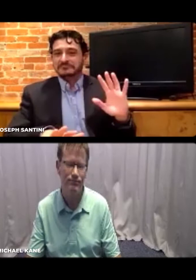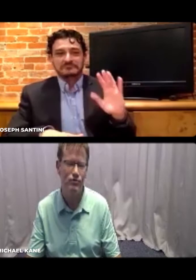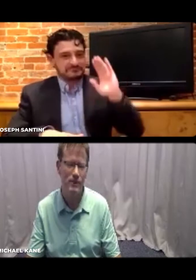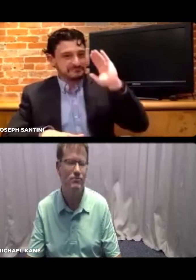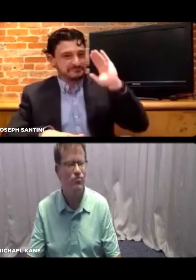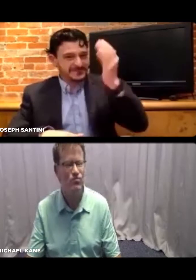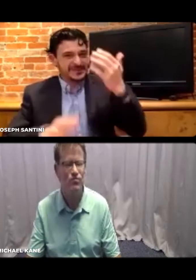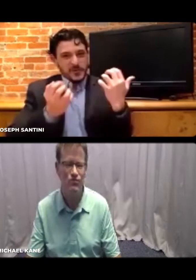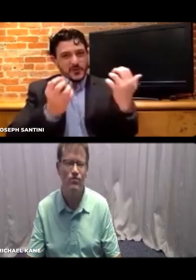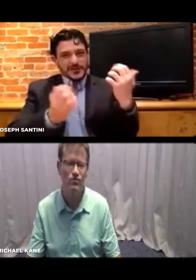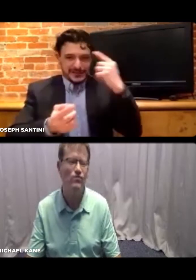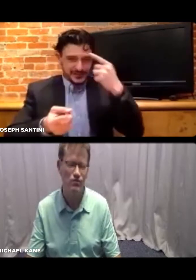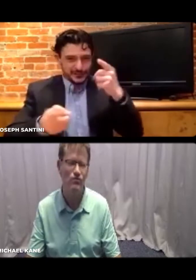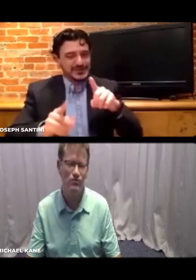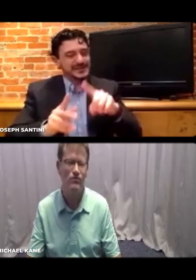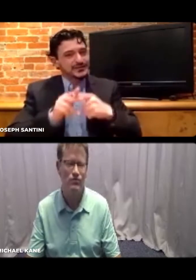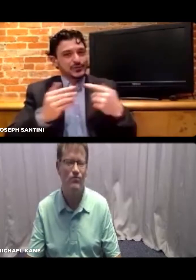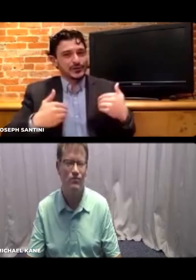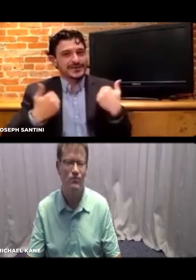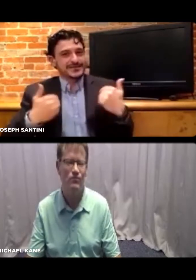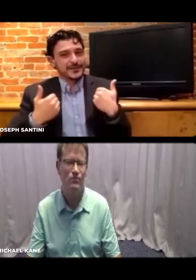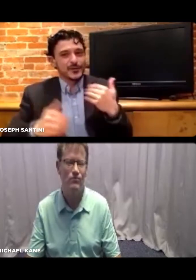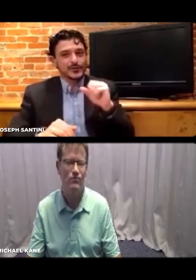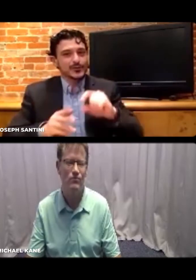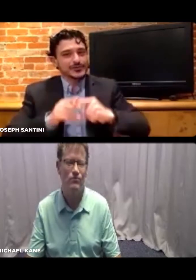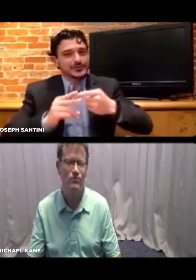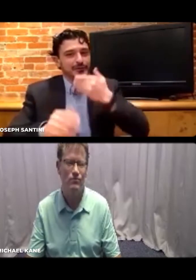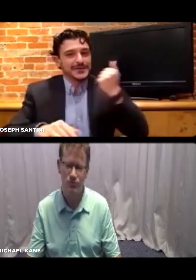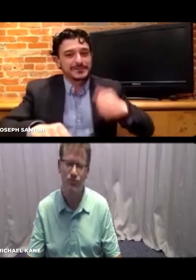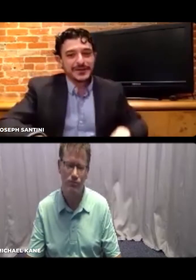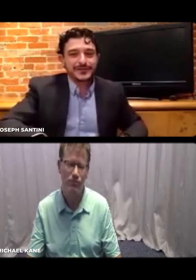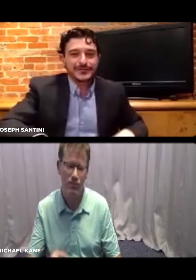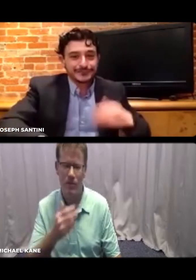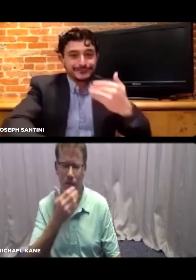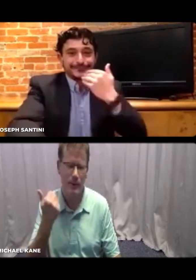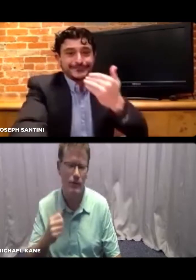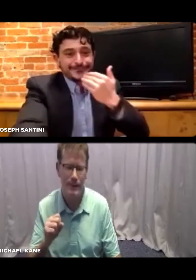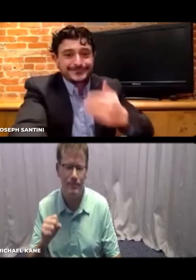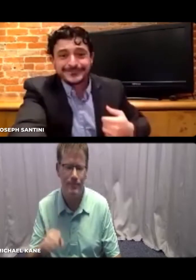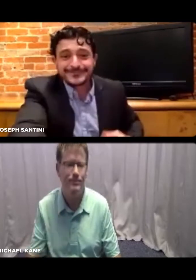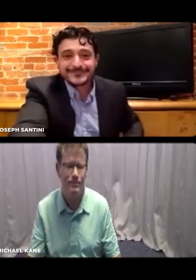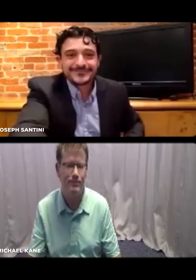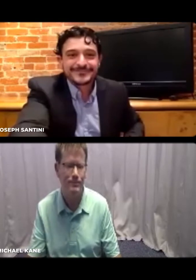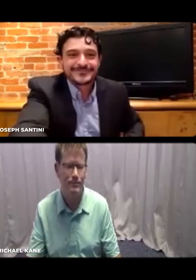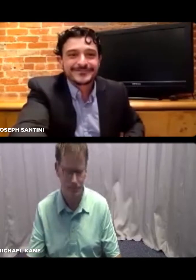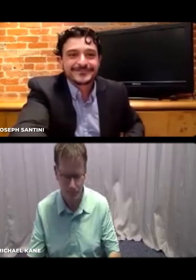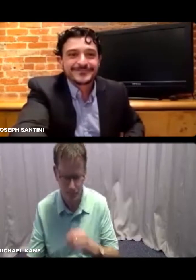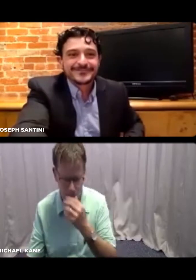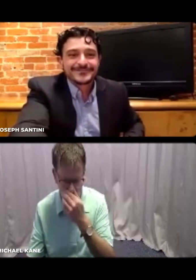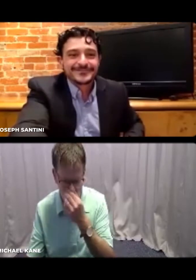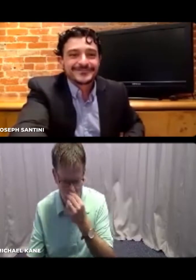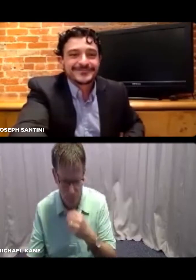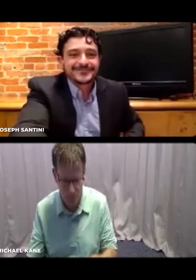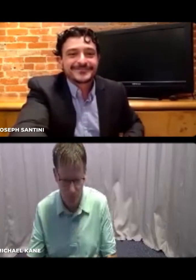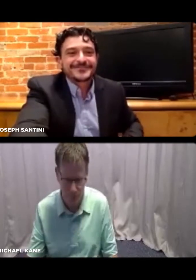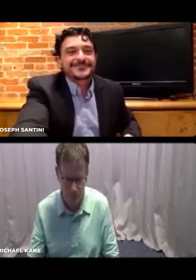20. So I think the consensus here is we need to start off younger than older. Thank you for participating in